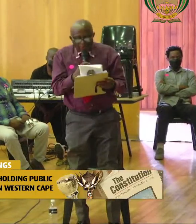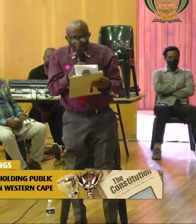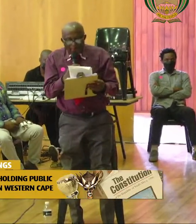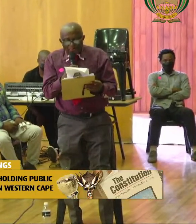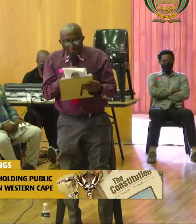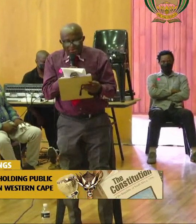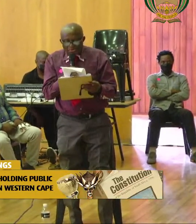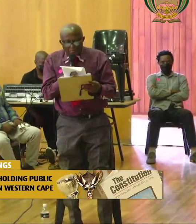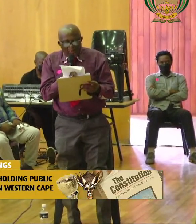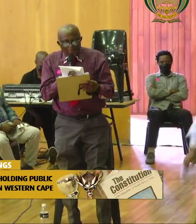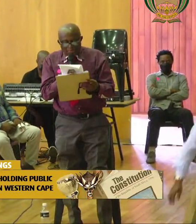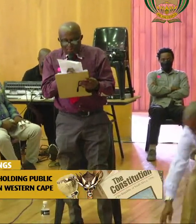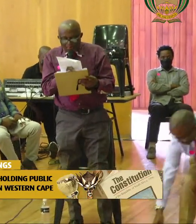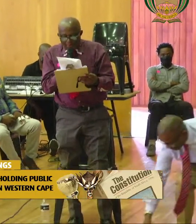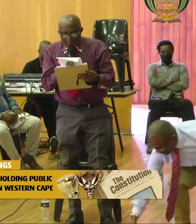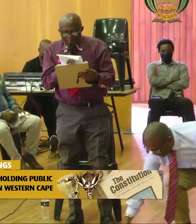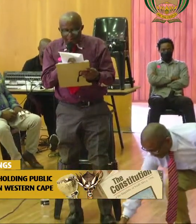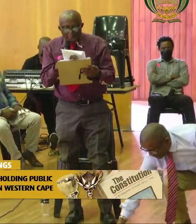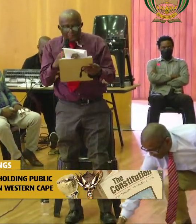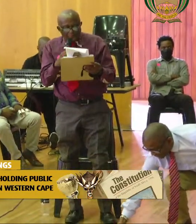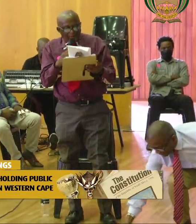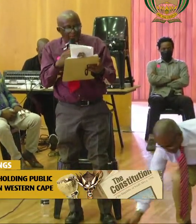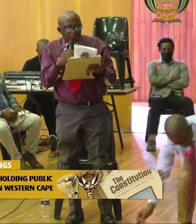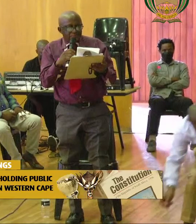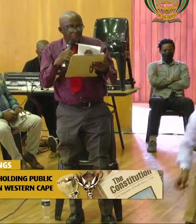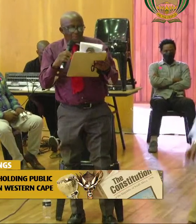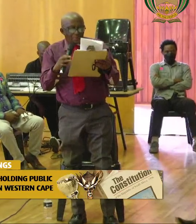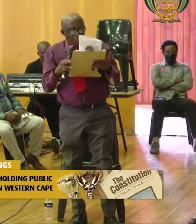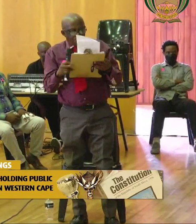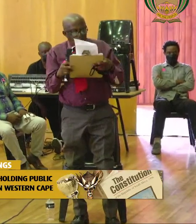What had been addressed partly by the member